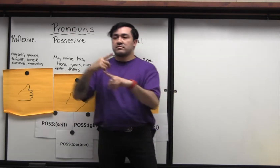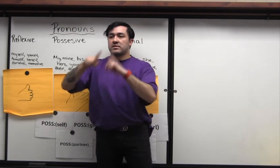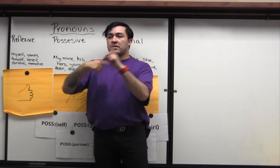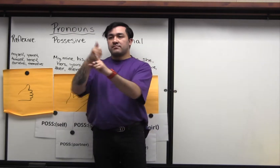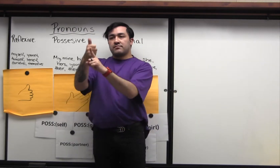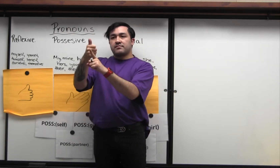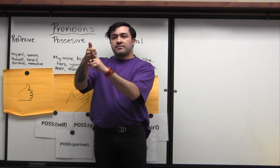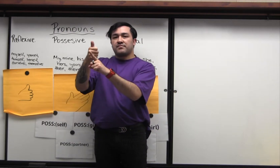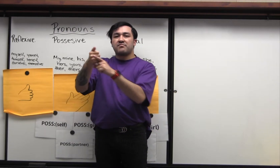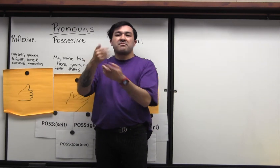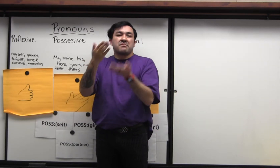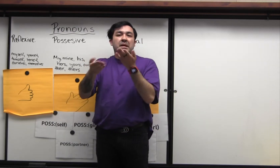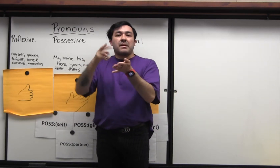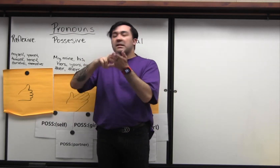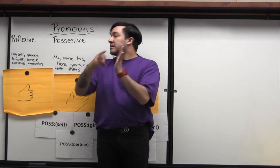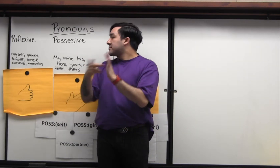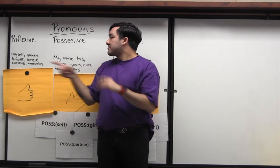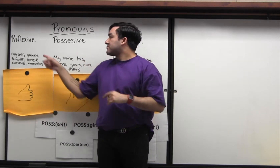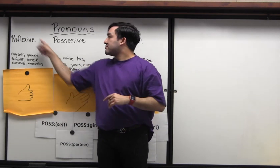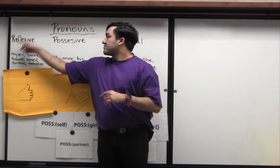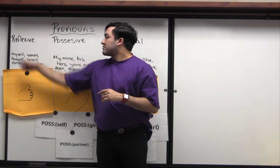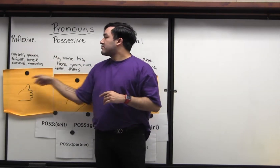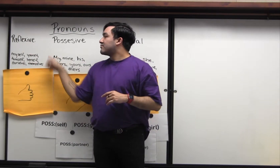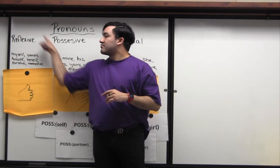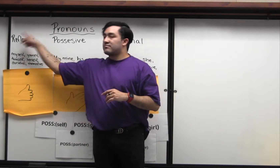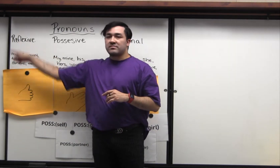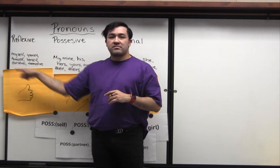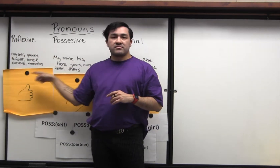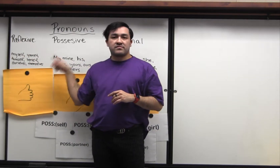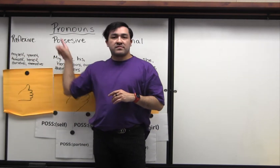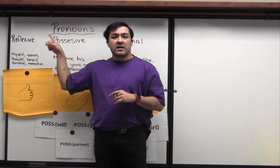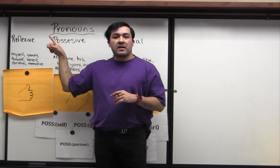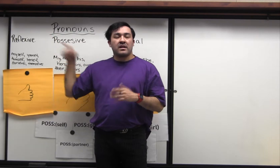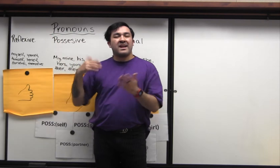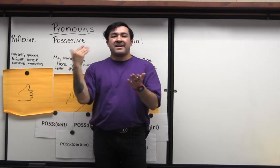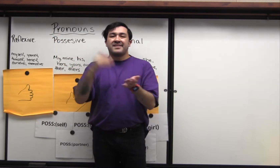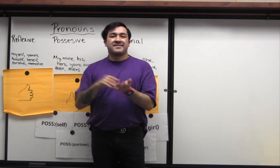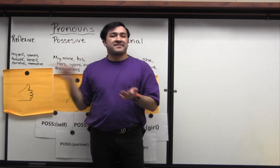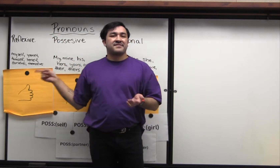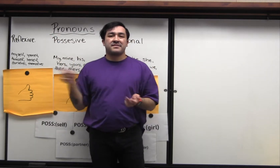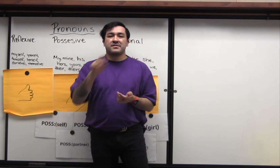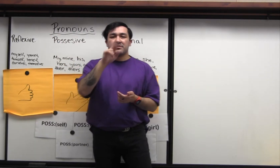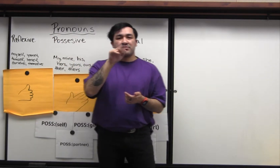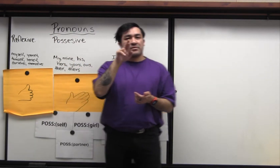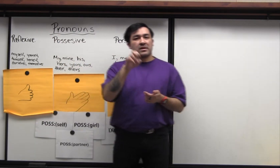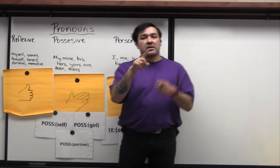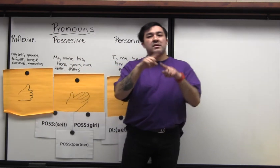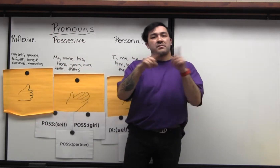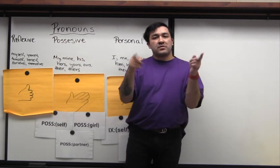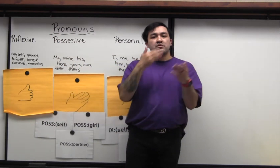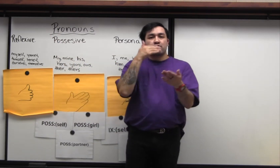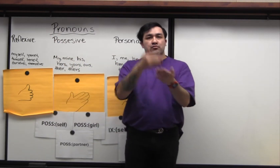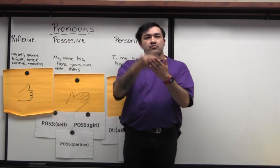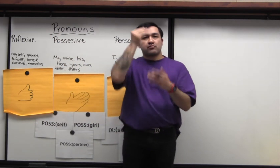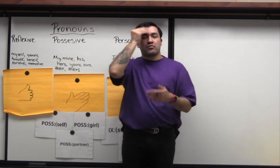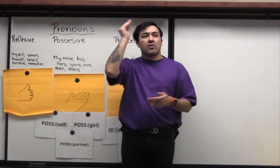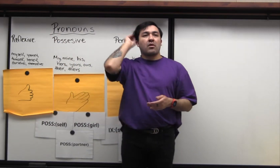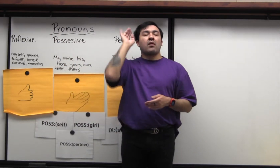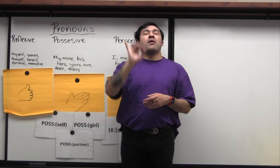be confused with like the sign for impact, which looks like that other sign where you kind of just hit it once. So again, reflexive pronouns are